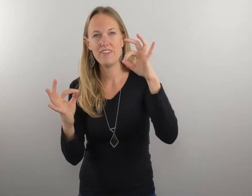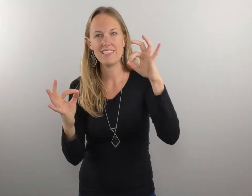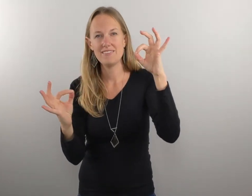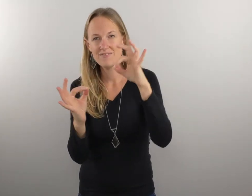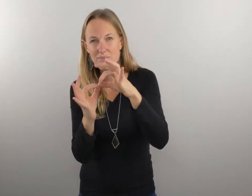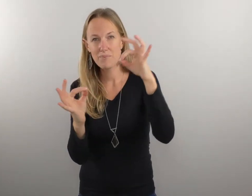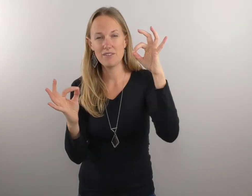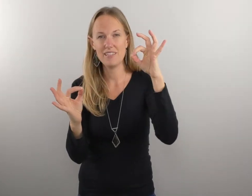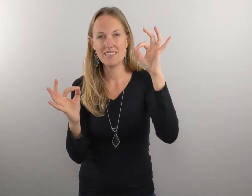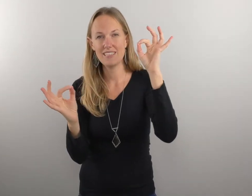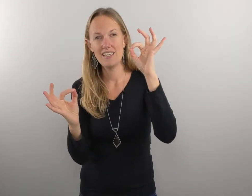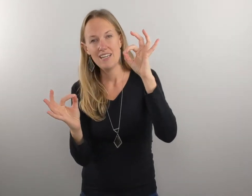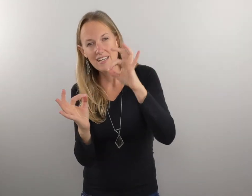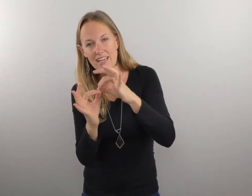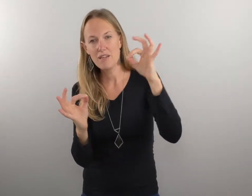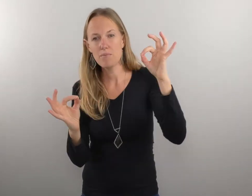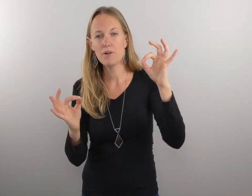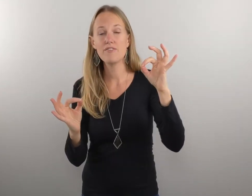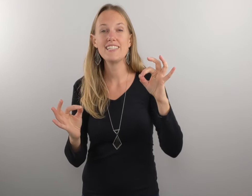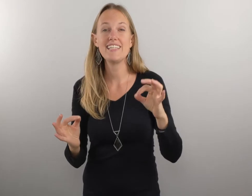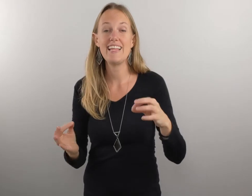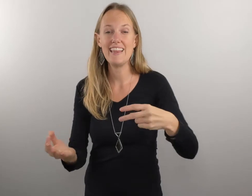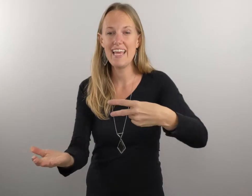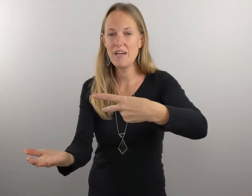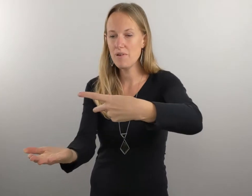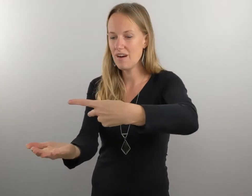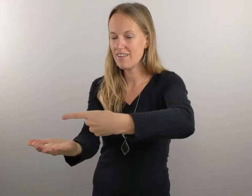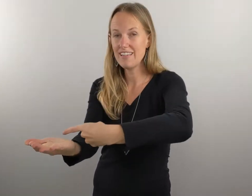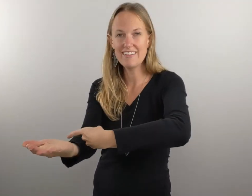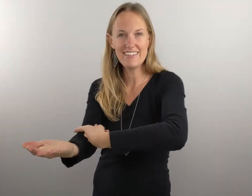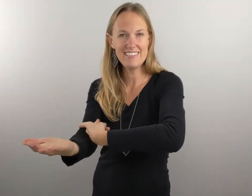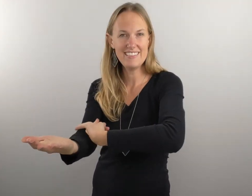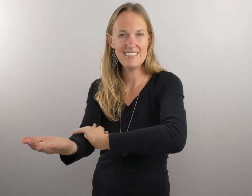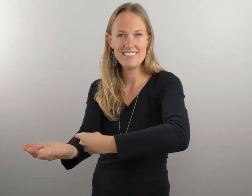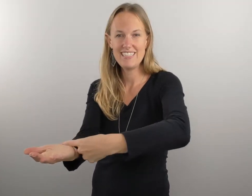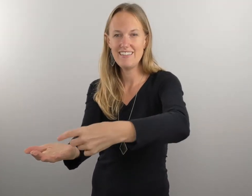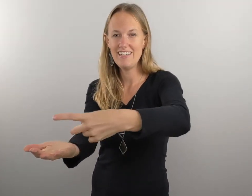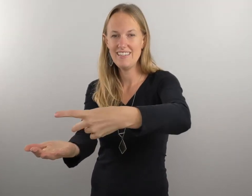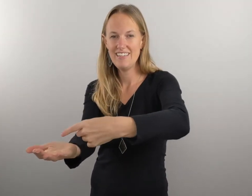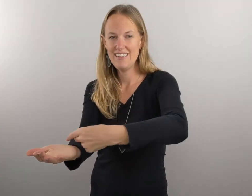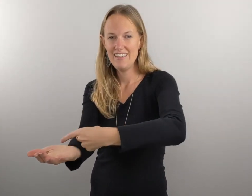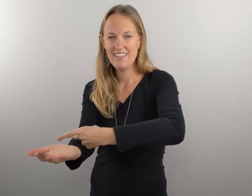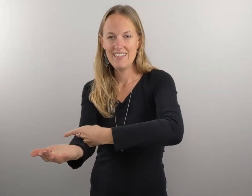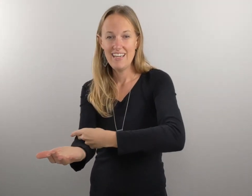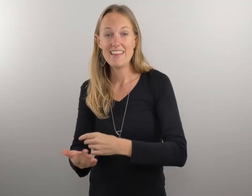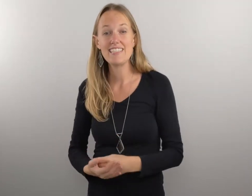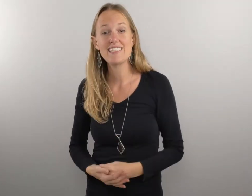perfect. Perfect. Okay, perfect. And then lamb, we already learned. Shearing. And that